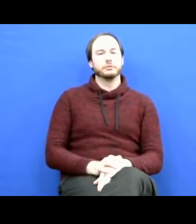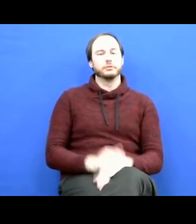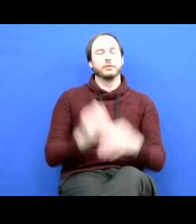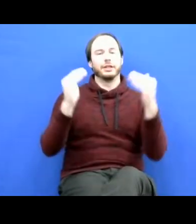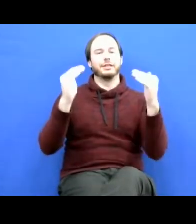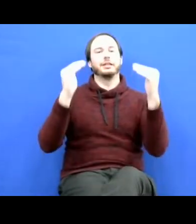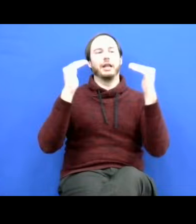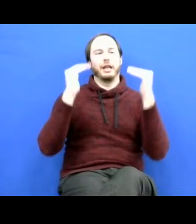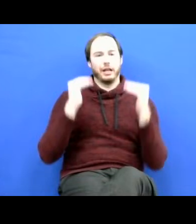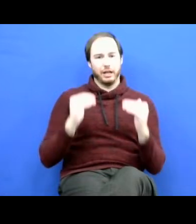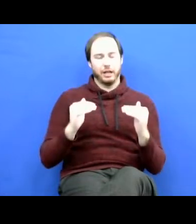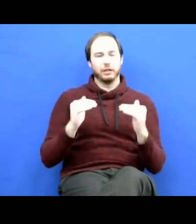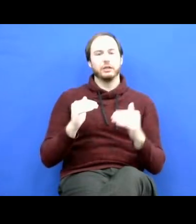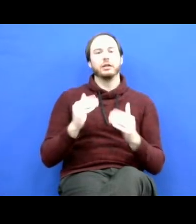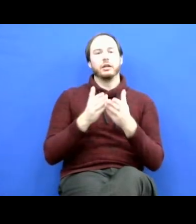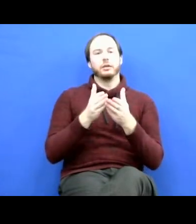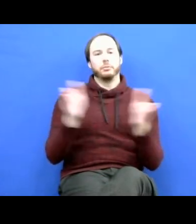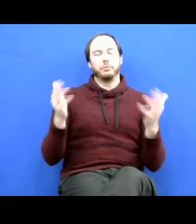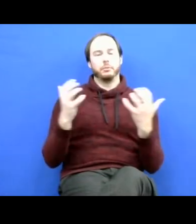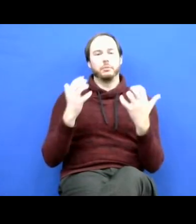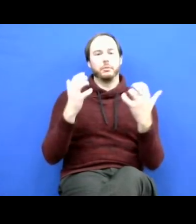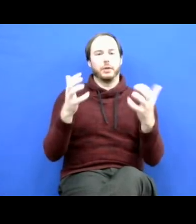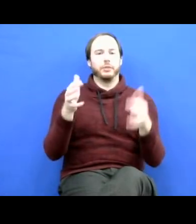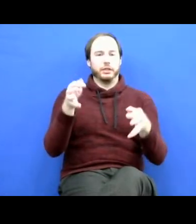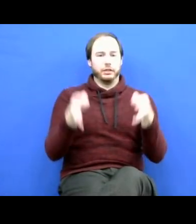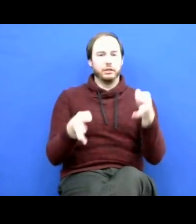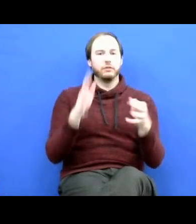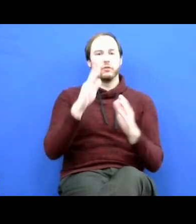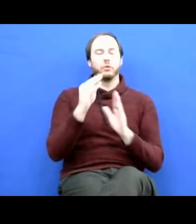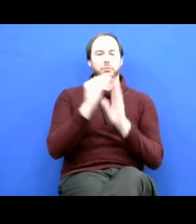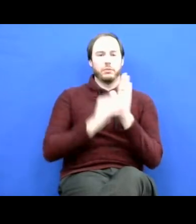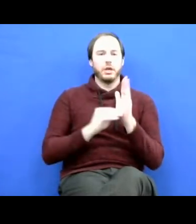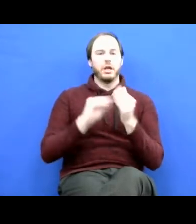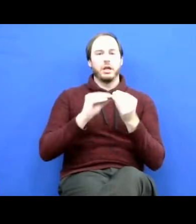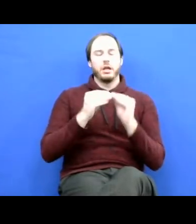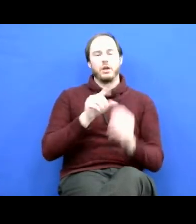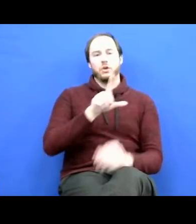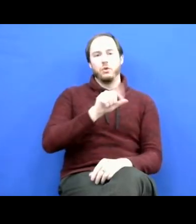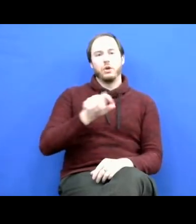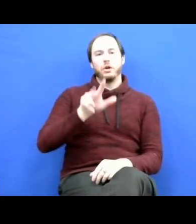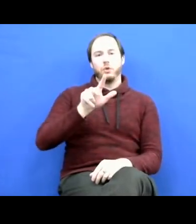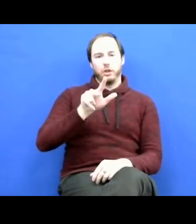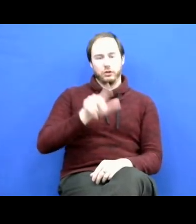Next up, we have a public hearing for special use permit application number